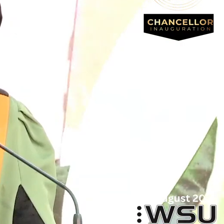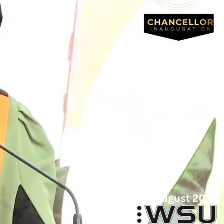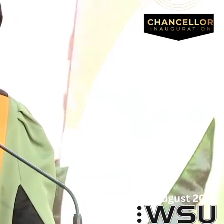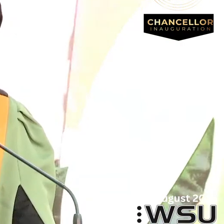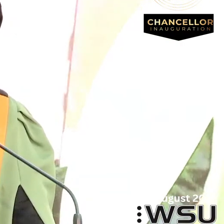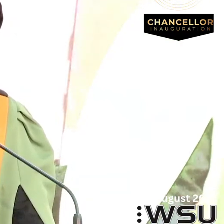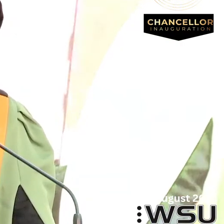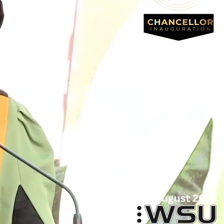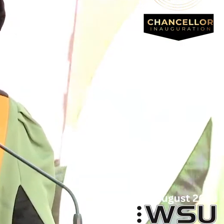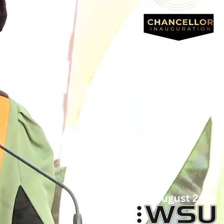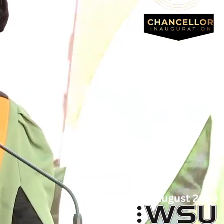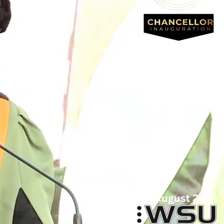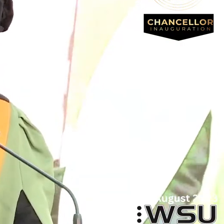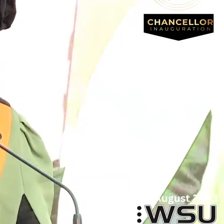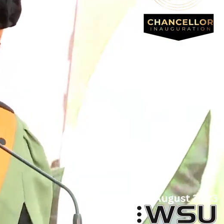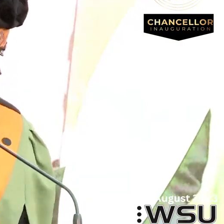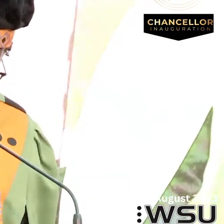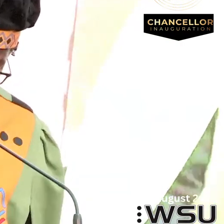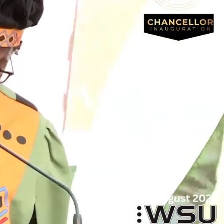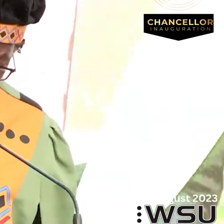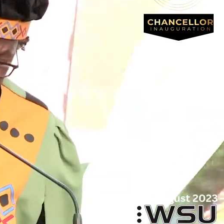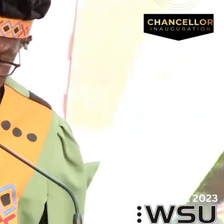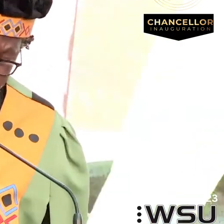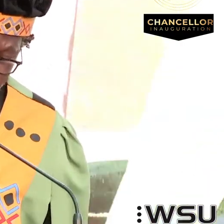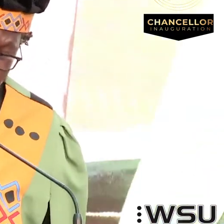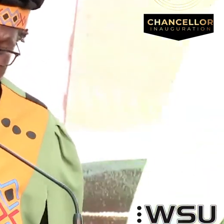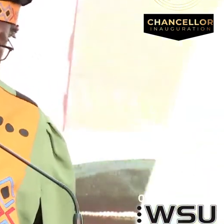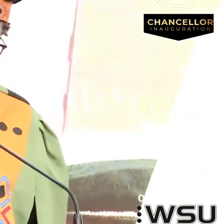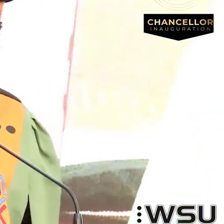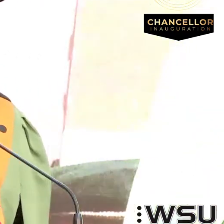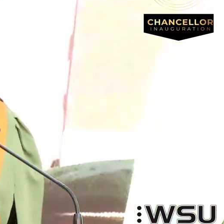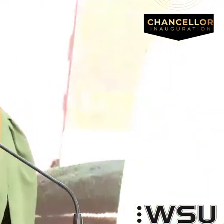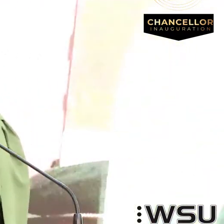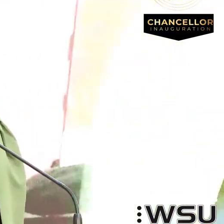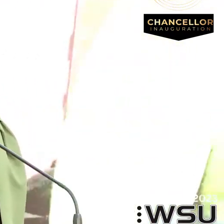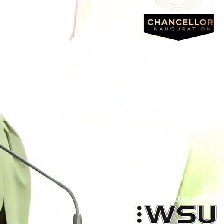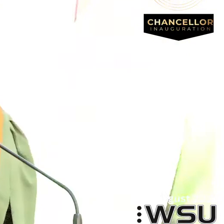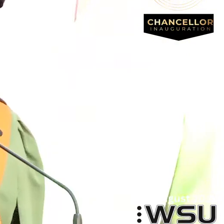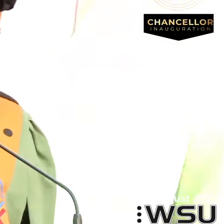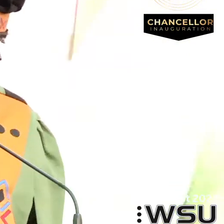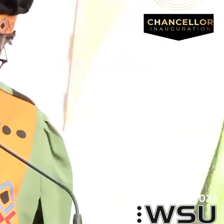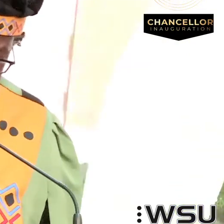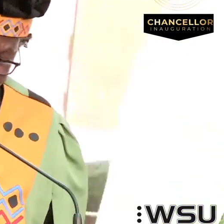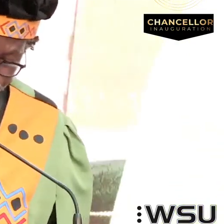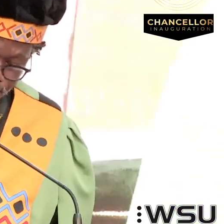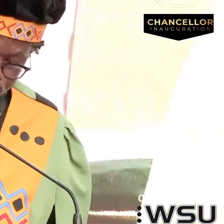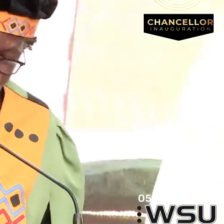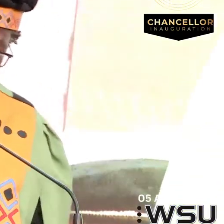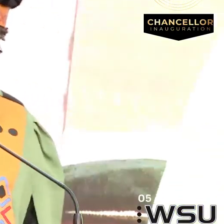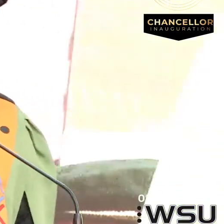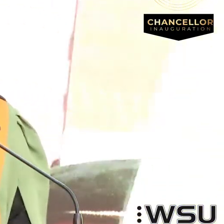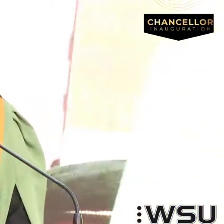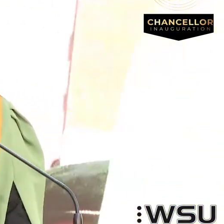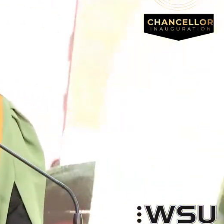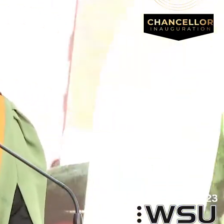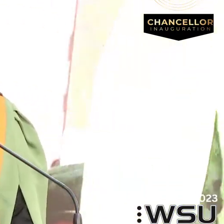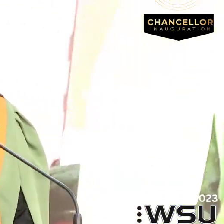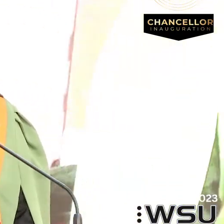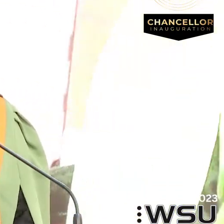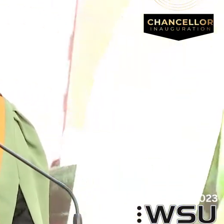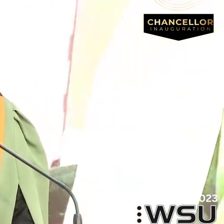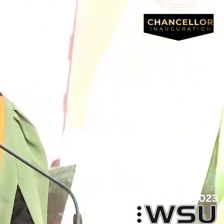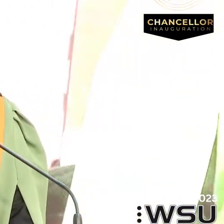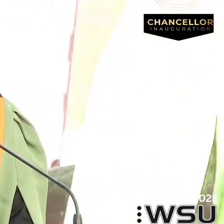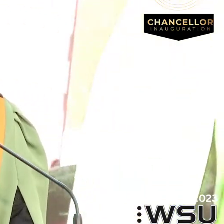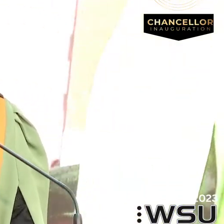profession. But today we are inaugurating someone truly special. And when we